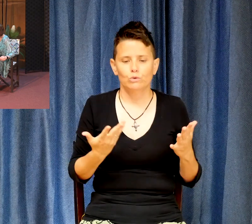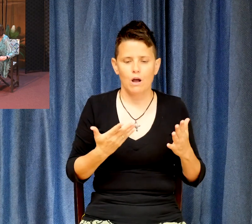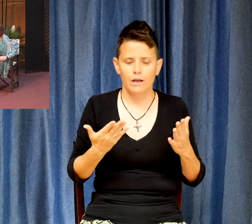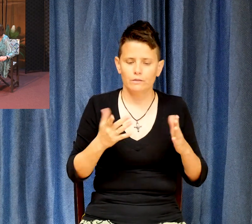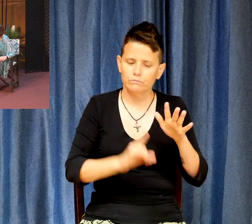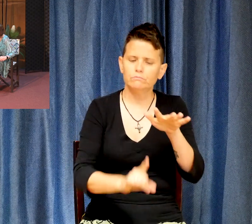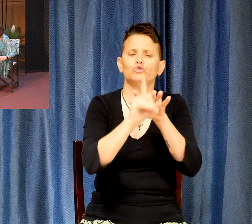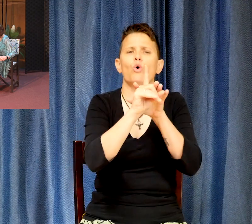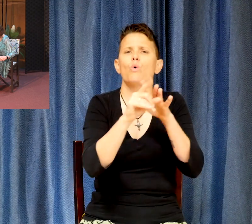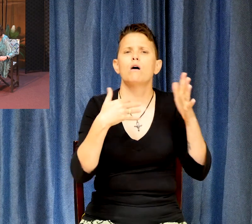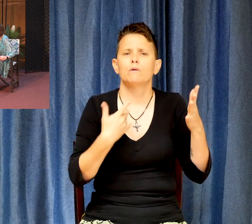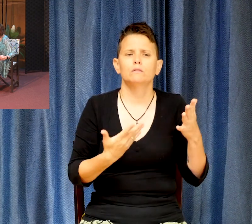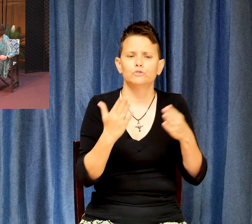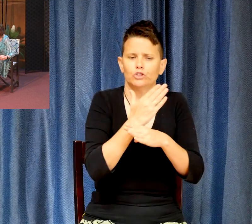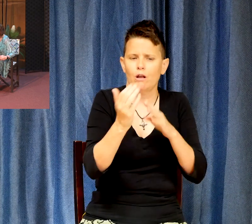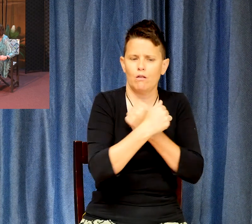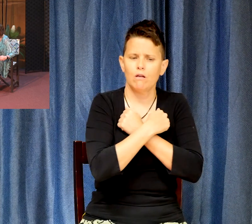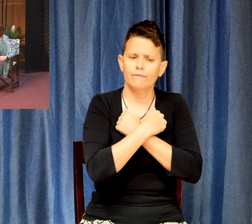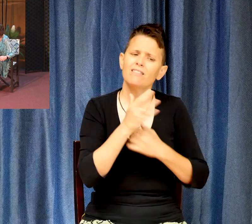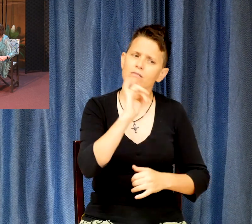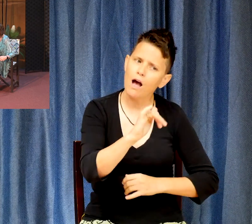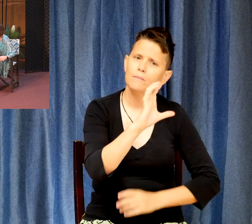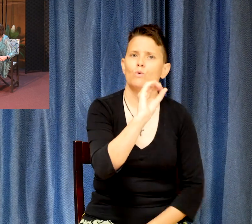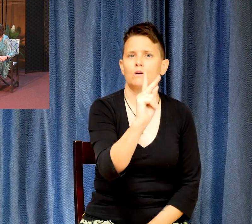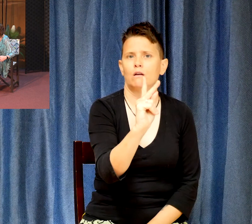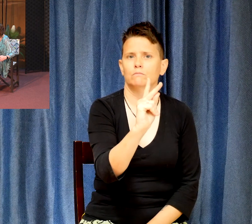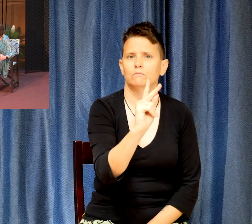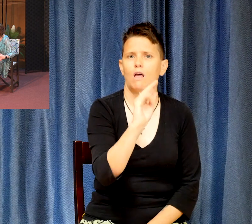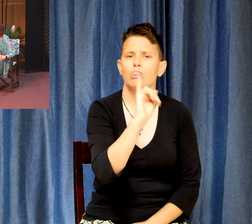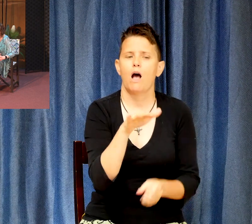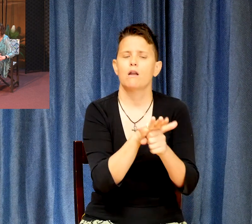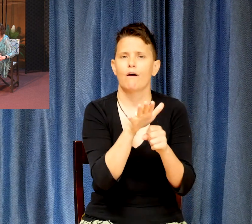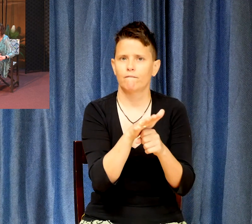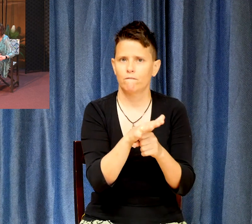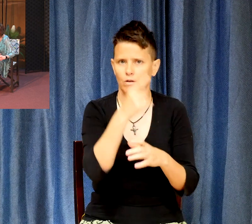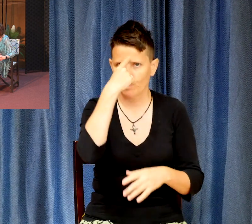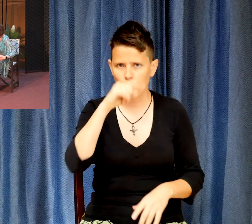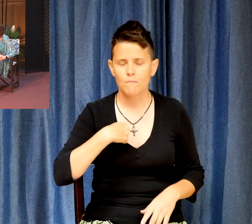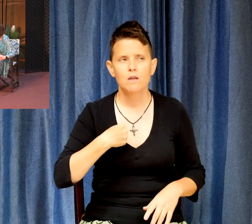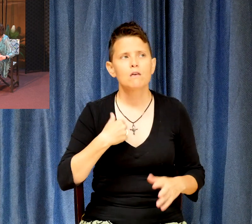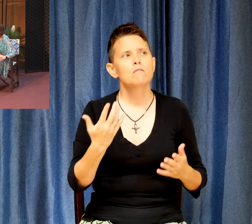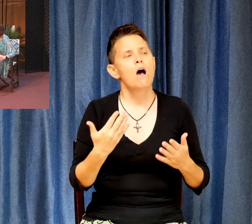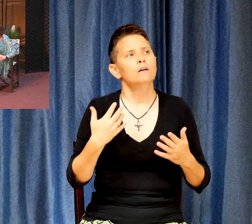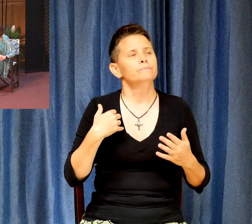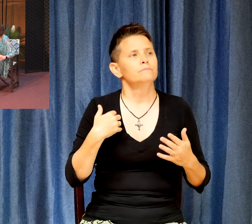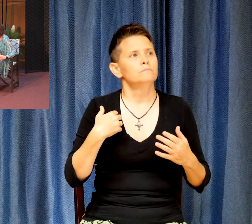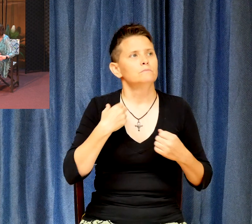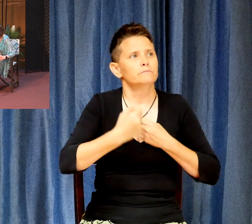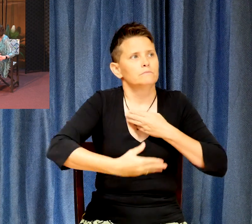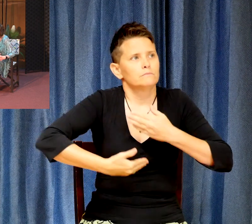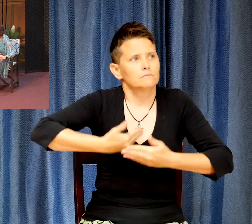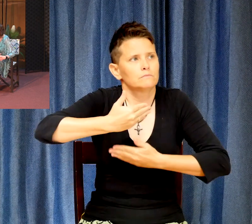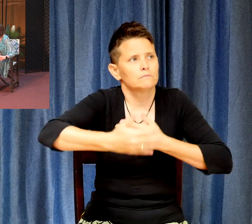the world and that be okay and that be enough. And so it was a long journey, a long and